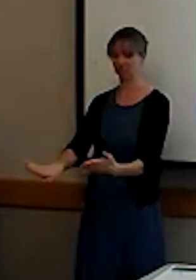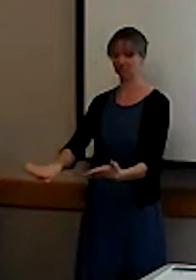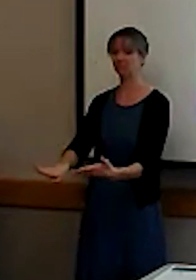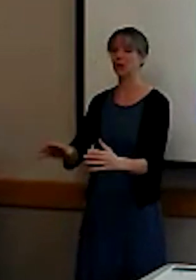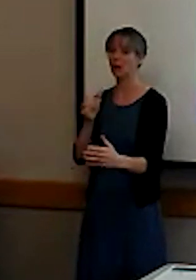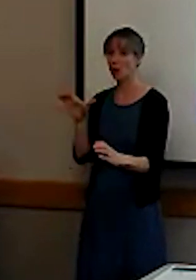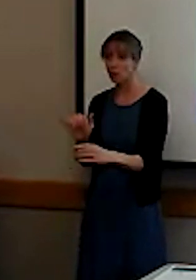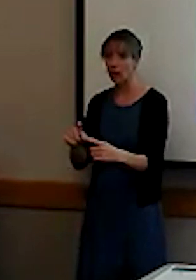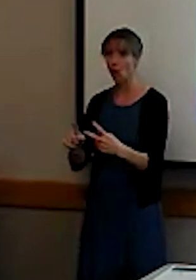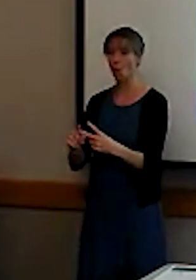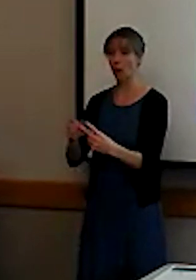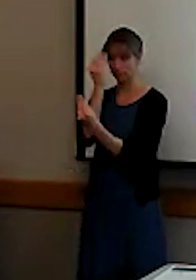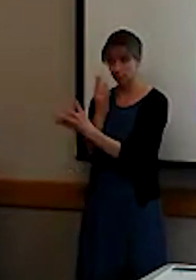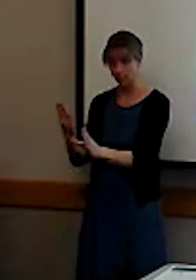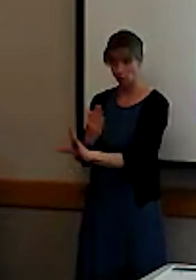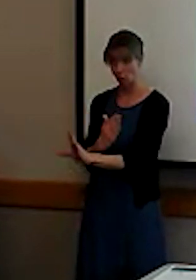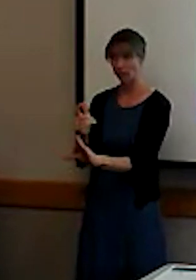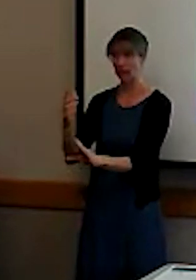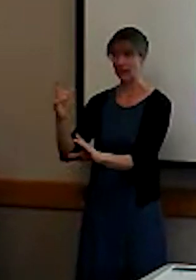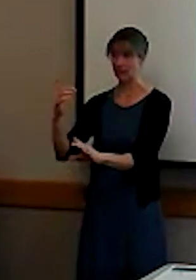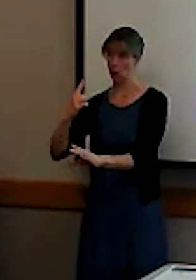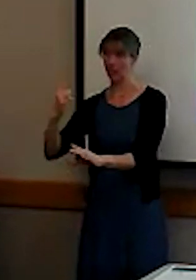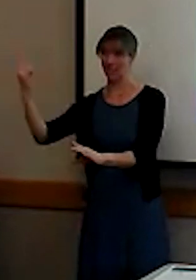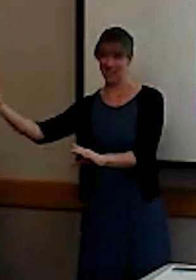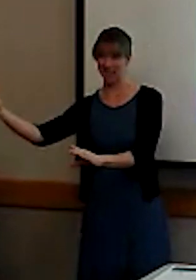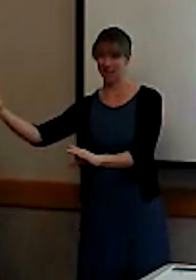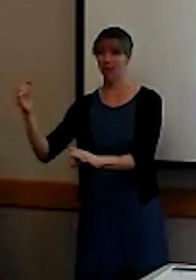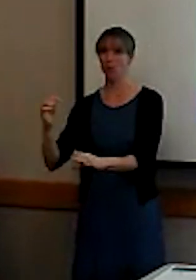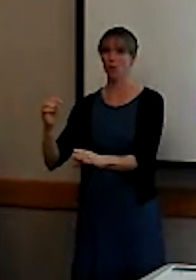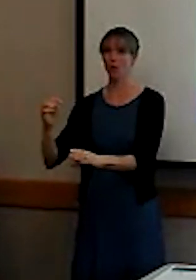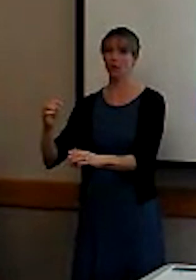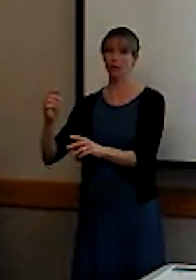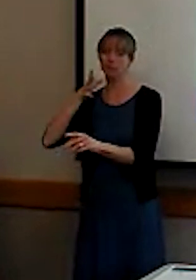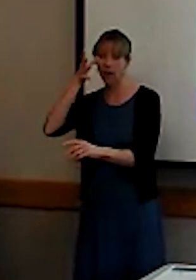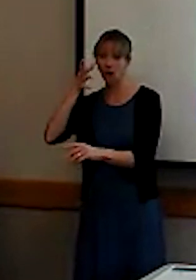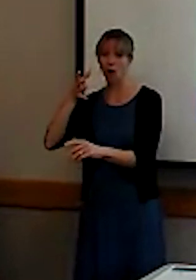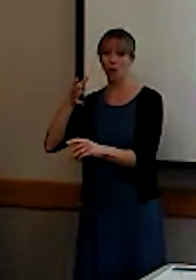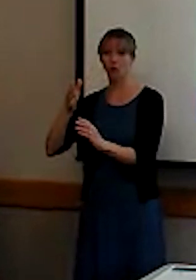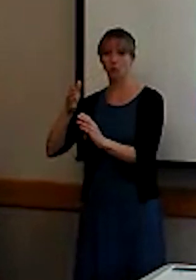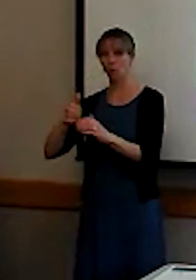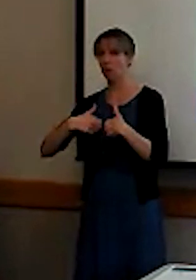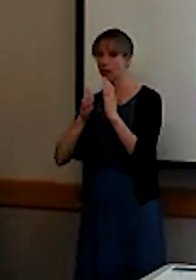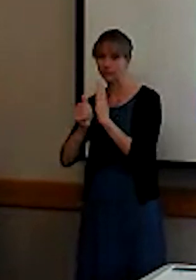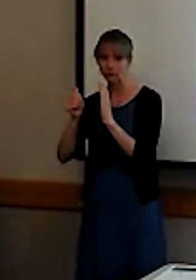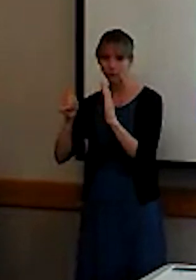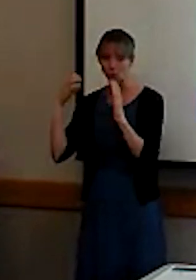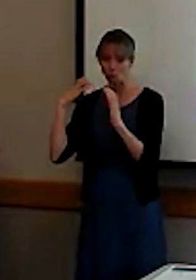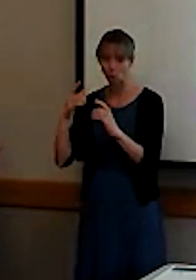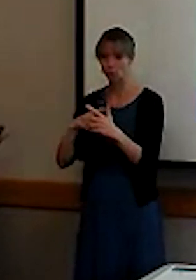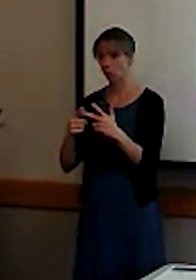I make sure that they know, and if they need to leave, if they're with their caregiver, their parent or life skill coach, they